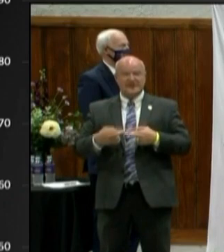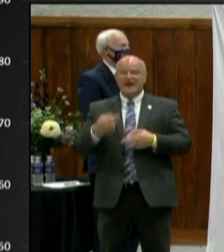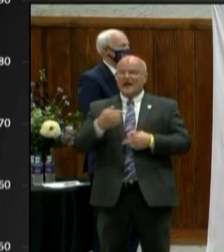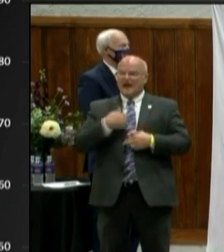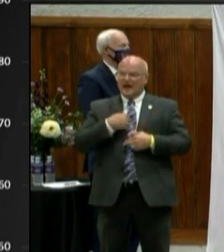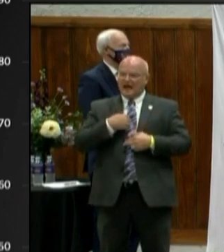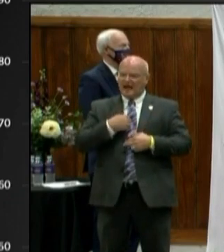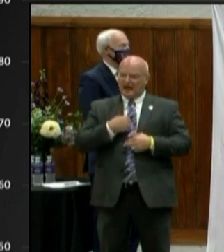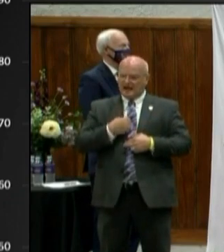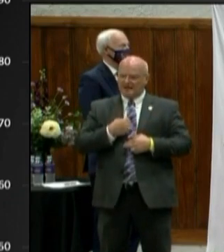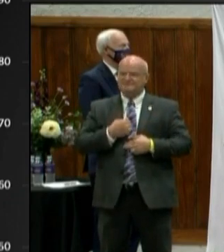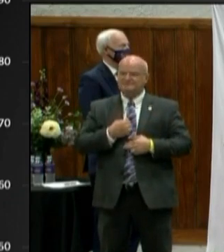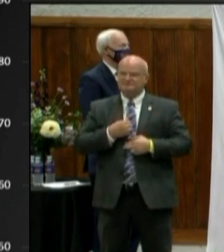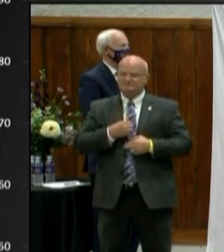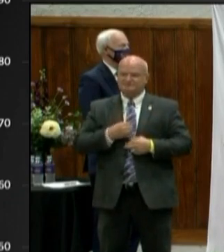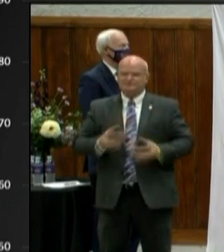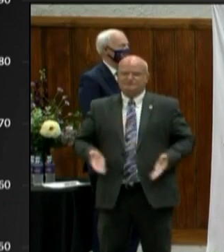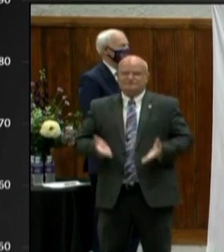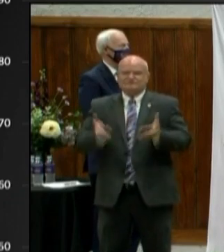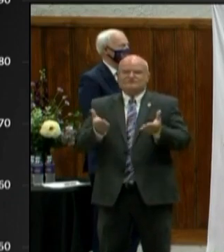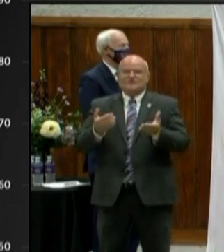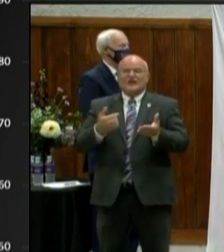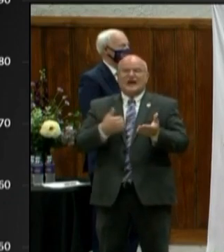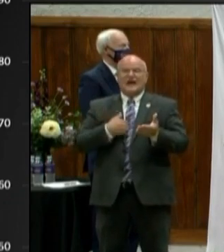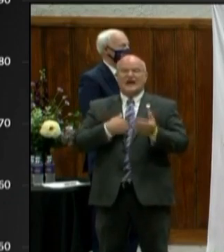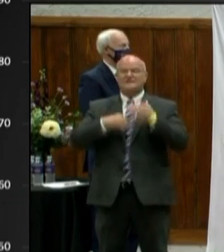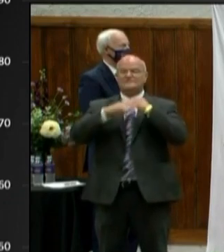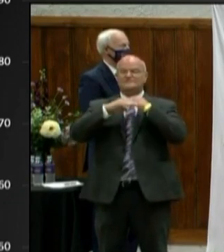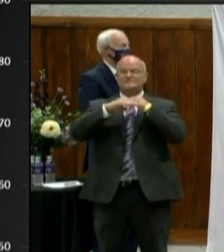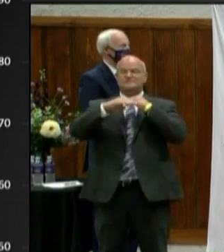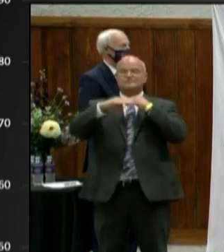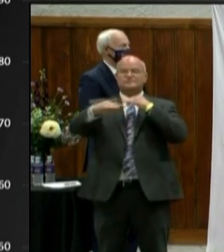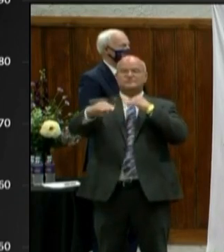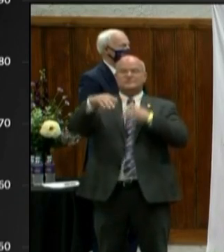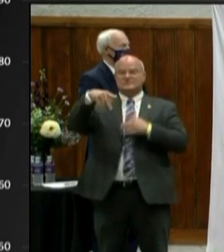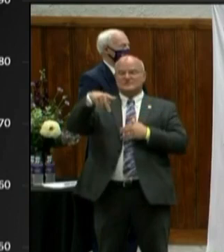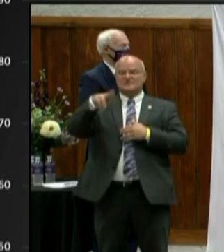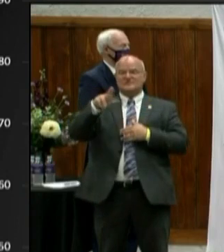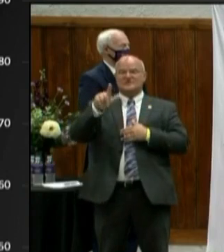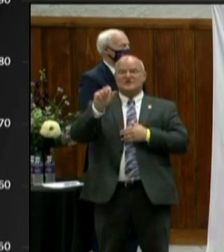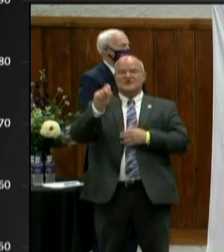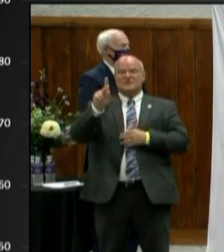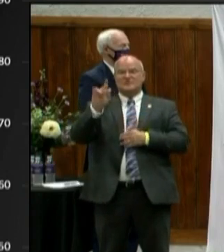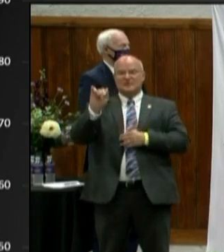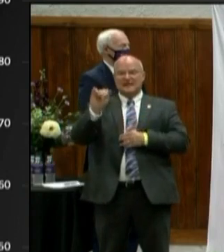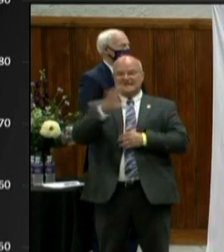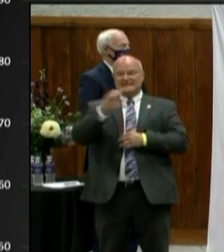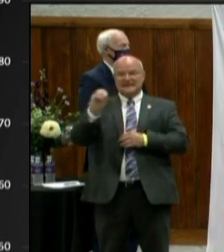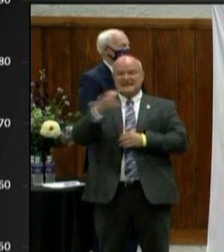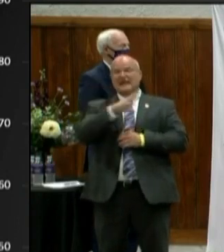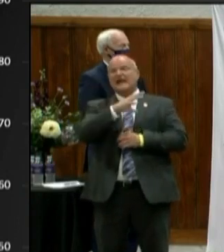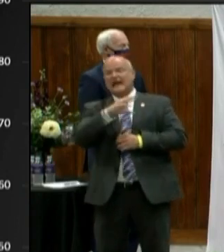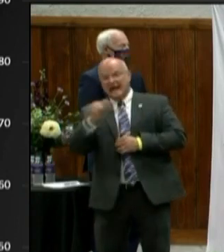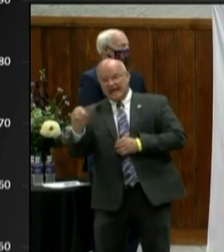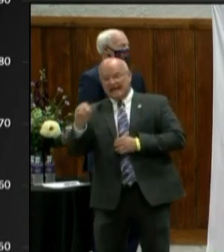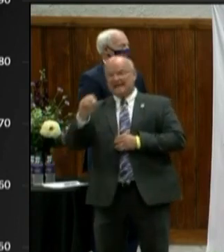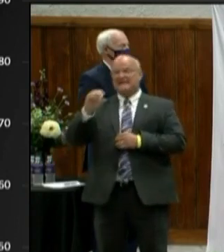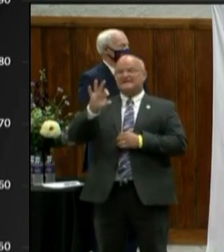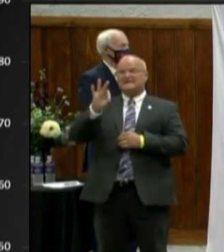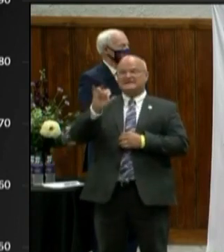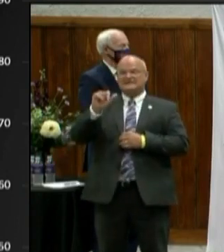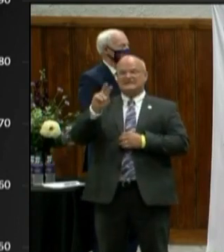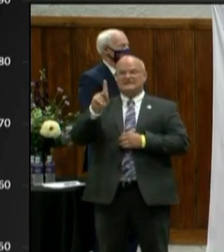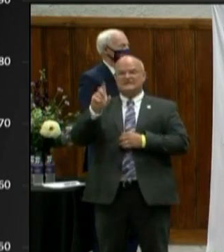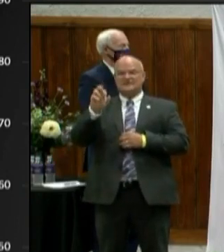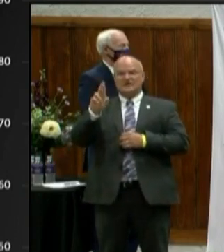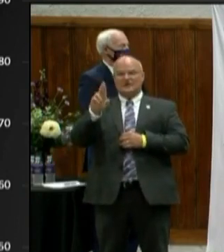am encouraged that we seem to have some flattening out, particularly in Pulaski County and Faulkner County. I